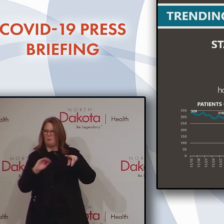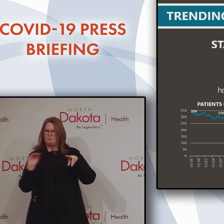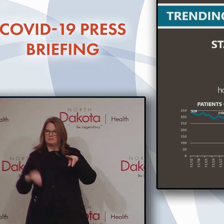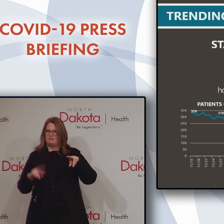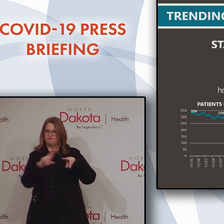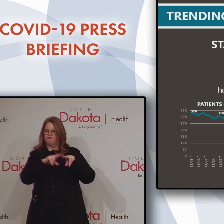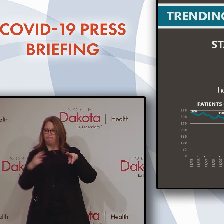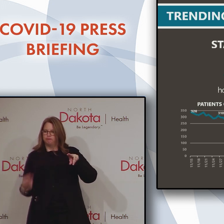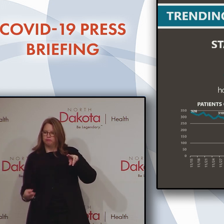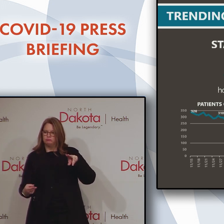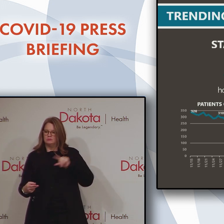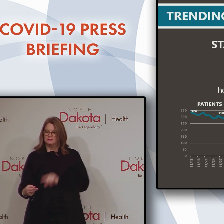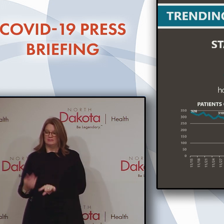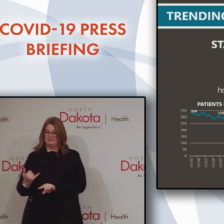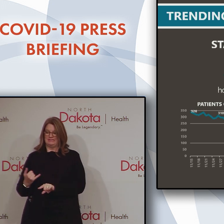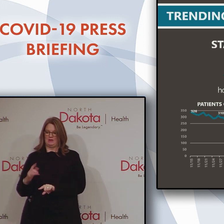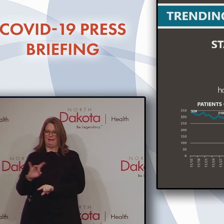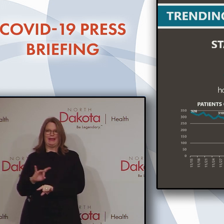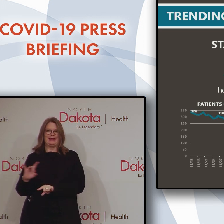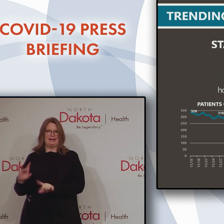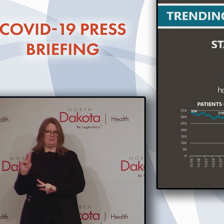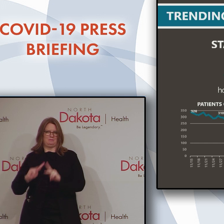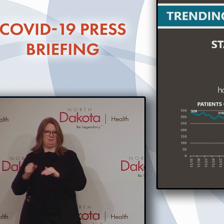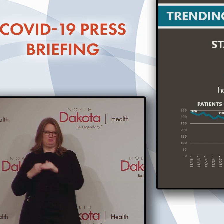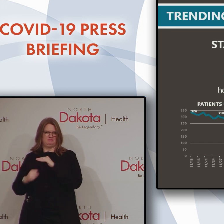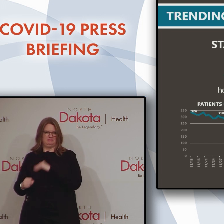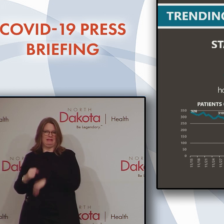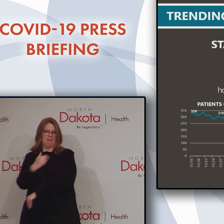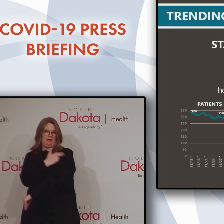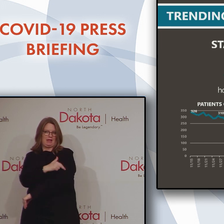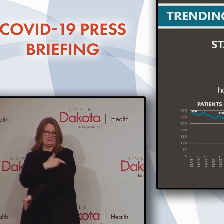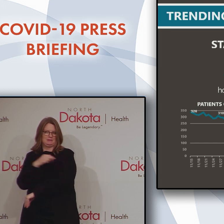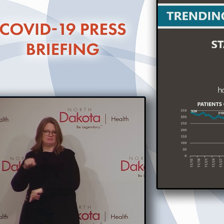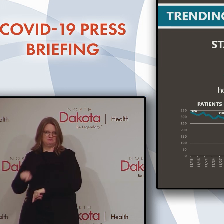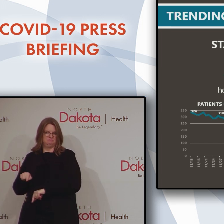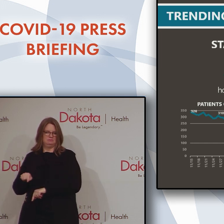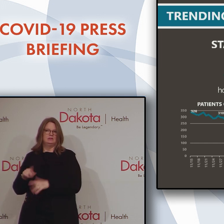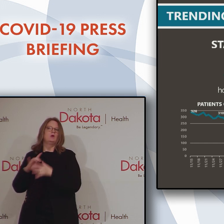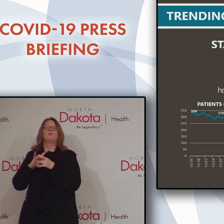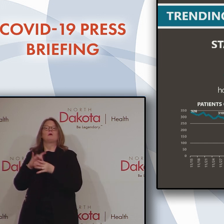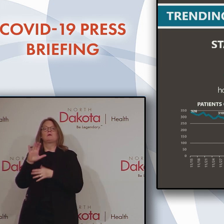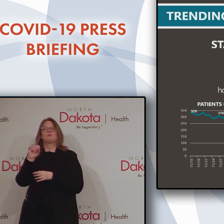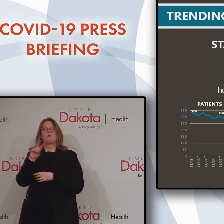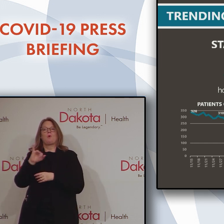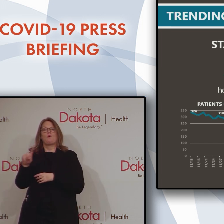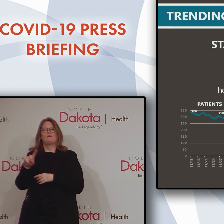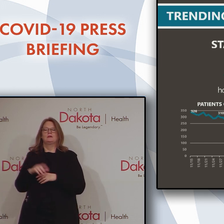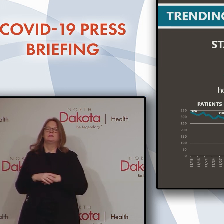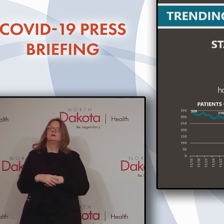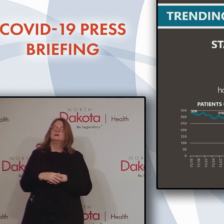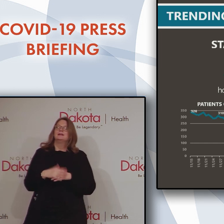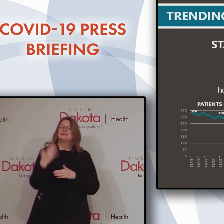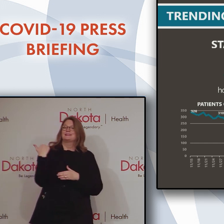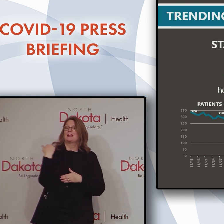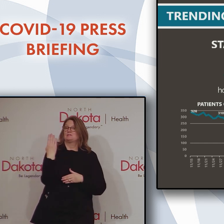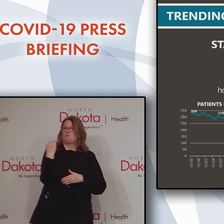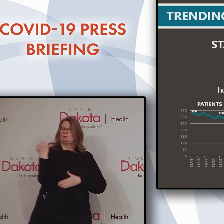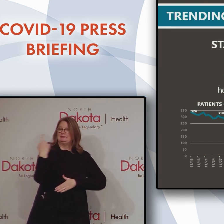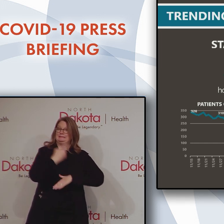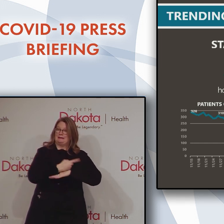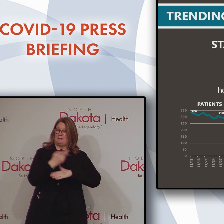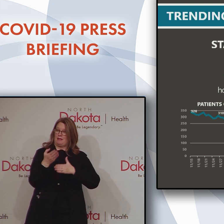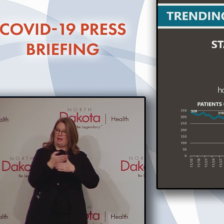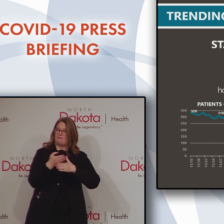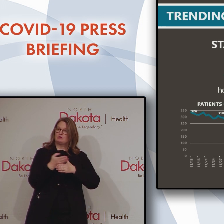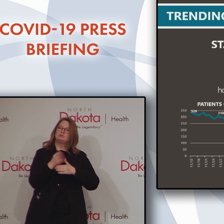74% down to 88 hospitalizations today related to COVID. And our 14-day positivity